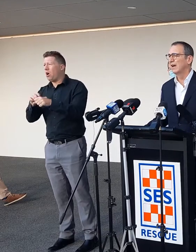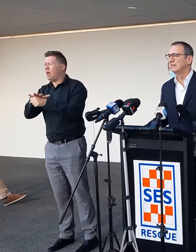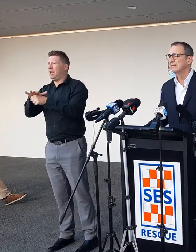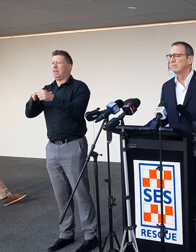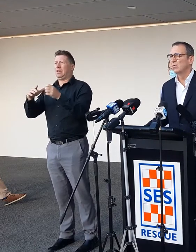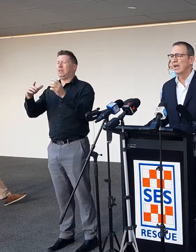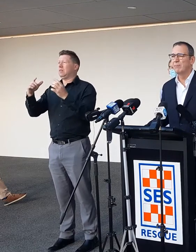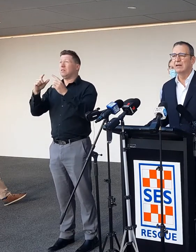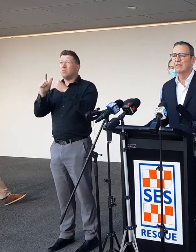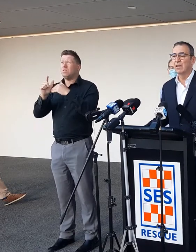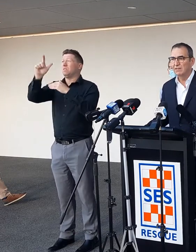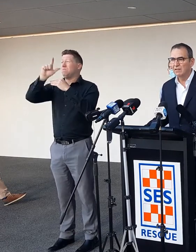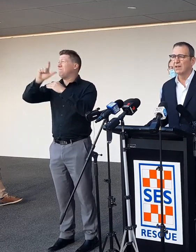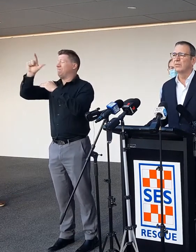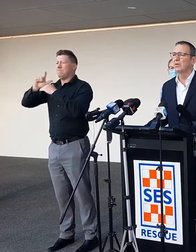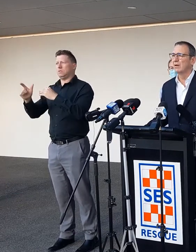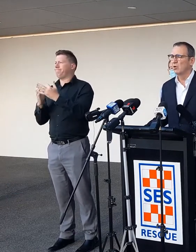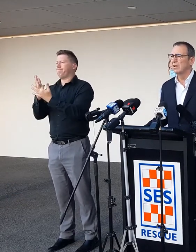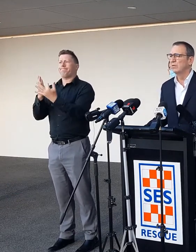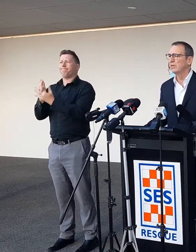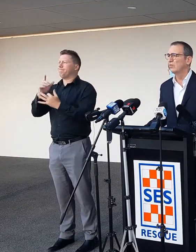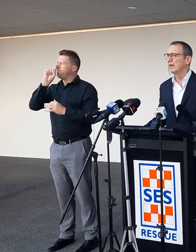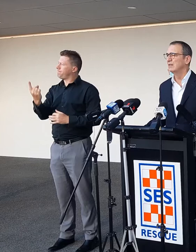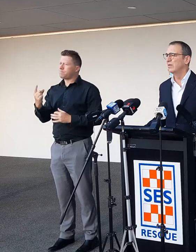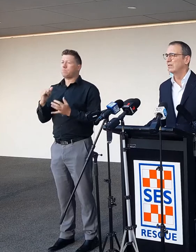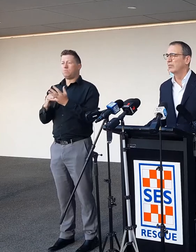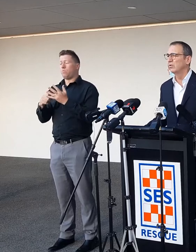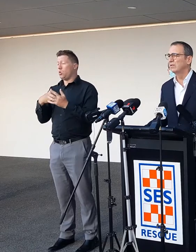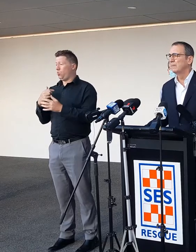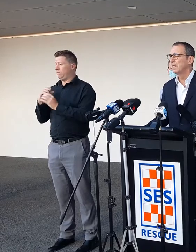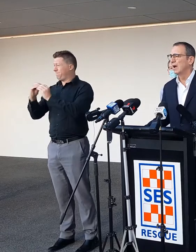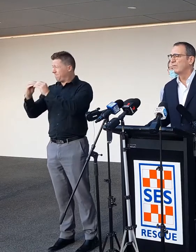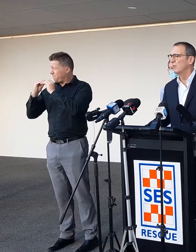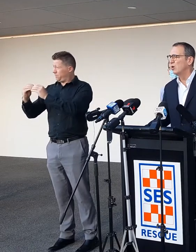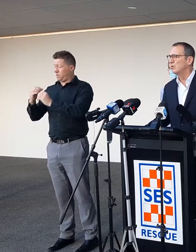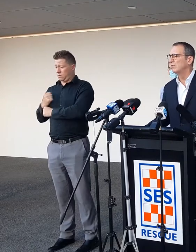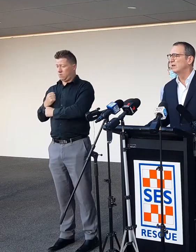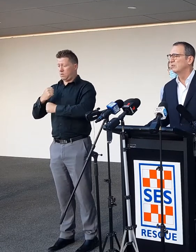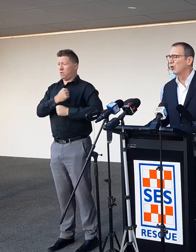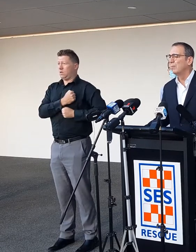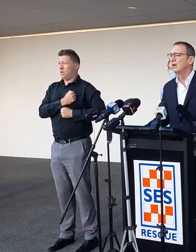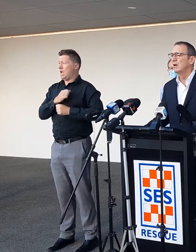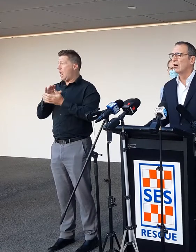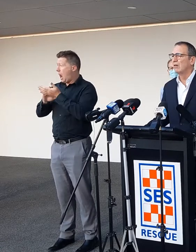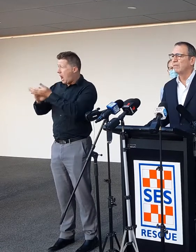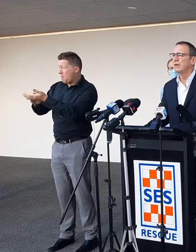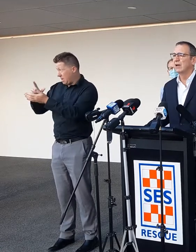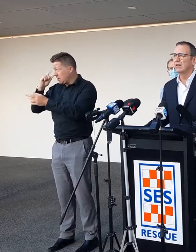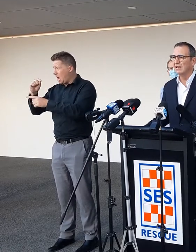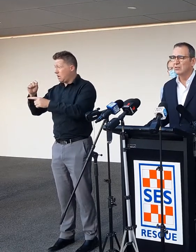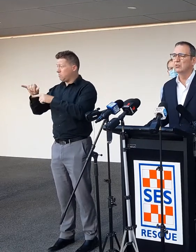this state. We have been successful at working with the Australian Defence Force for an emergency drop